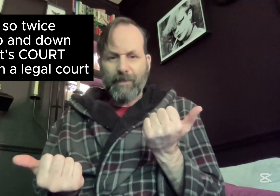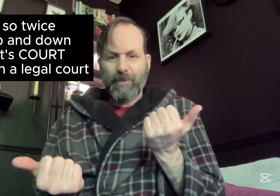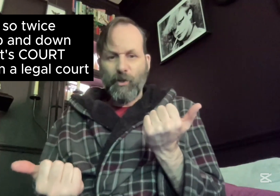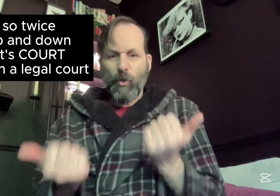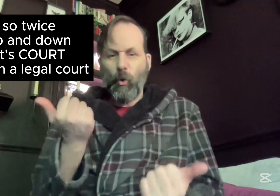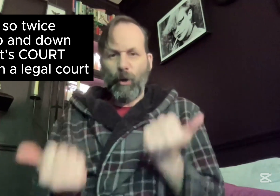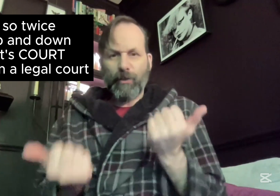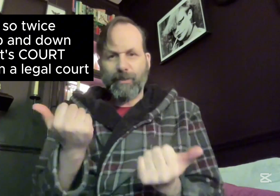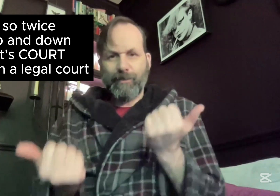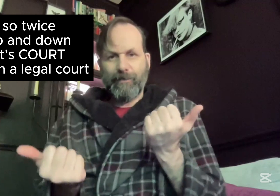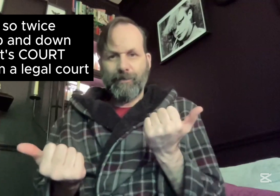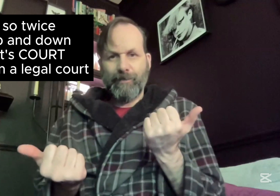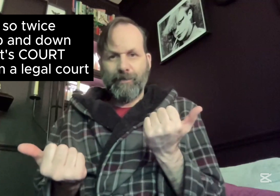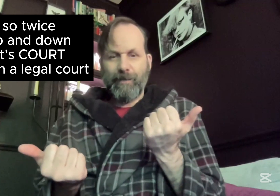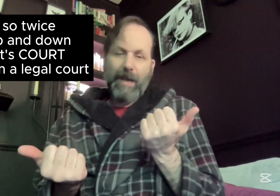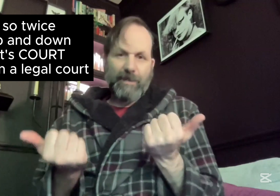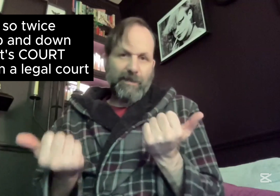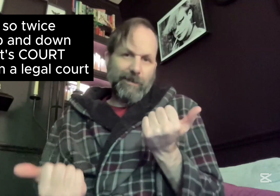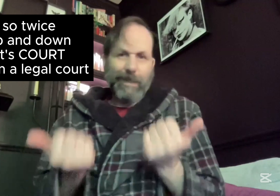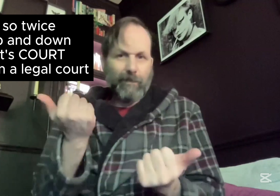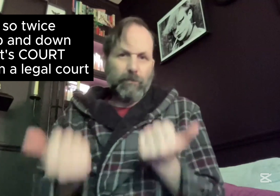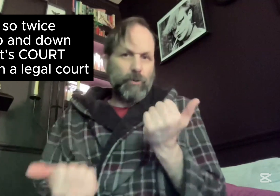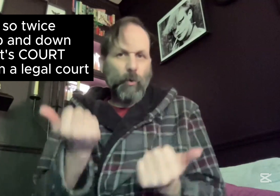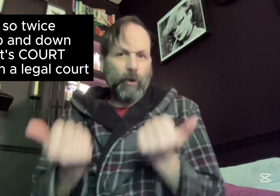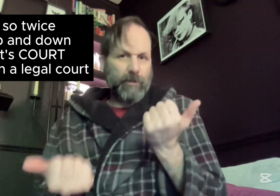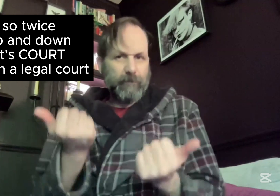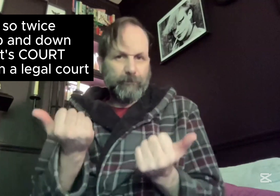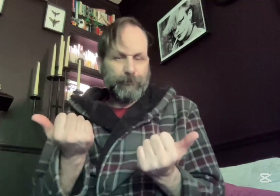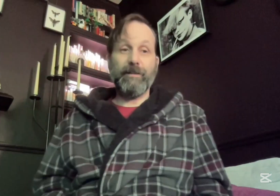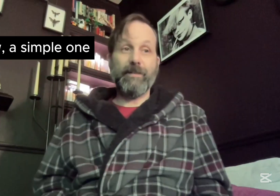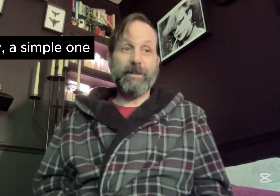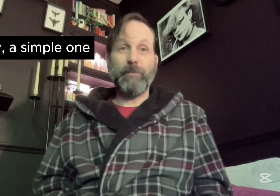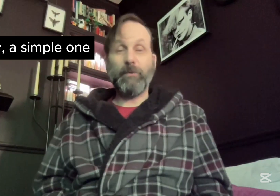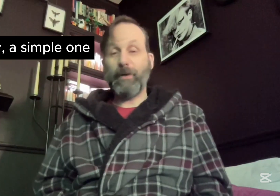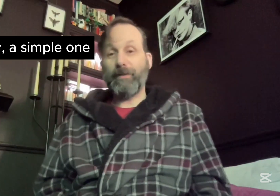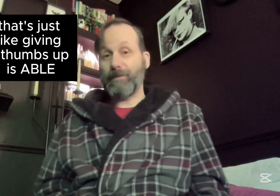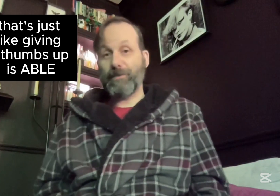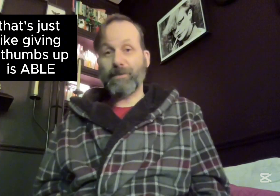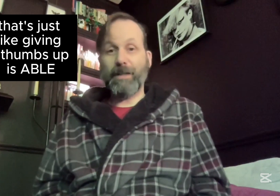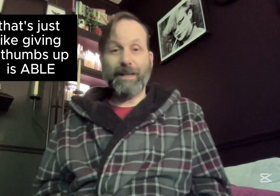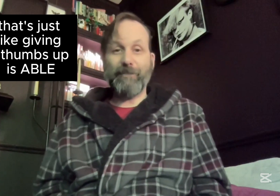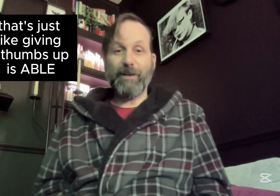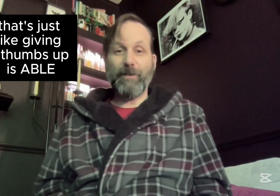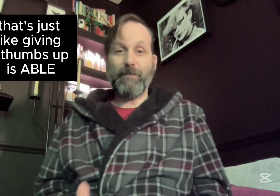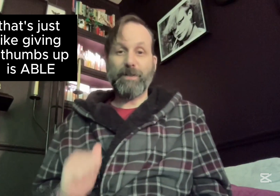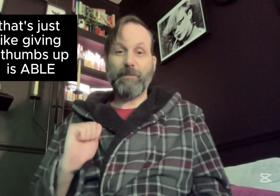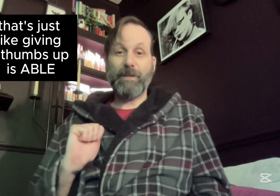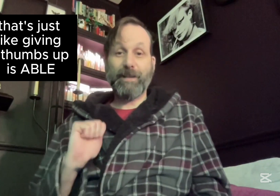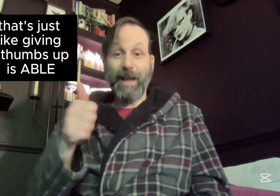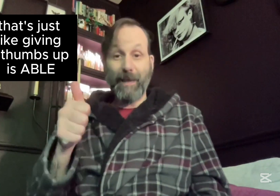that's court, as in a legal court. A simple one that's just like giving a thumbs up is